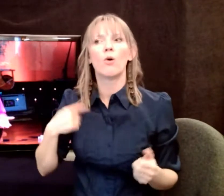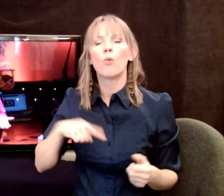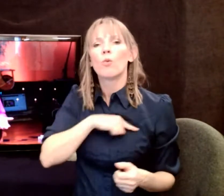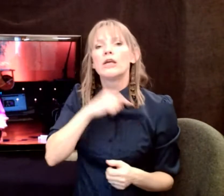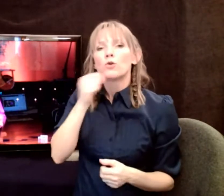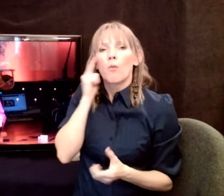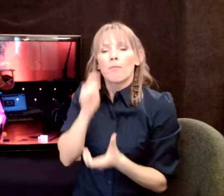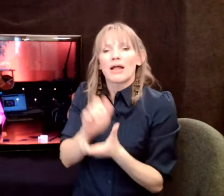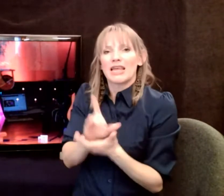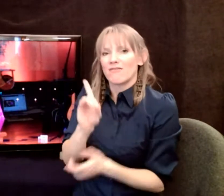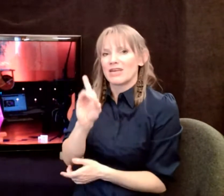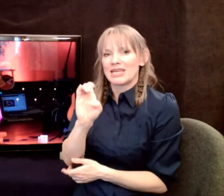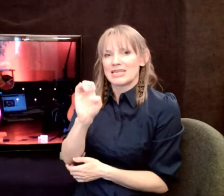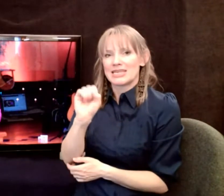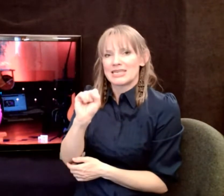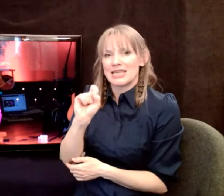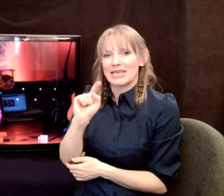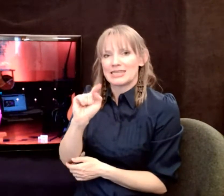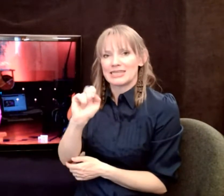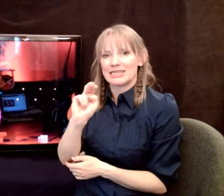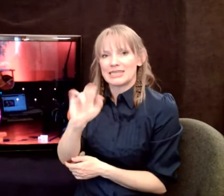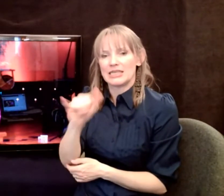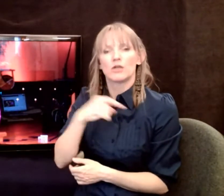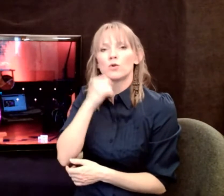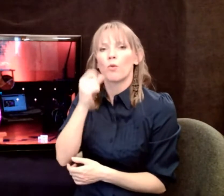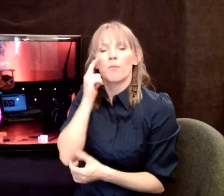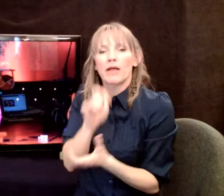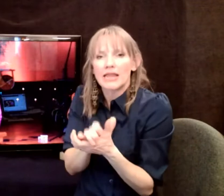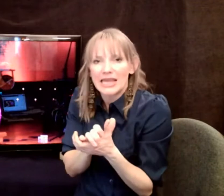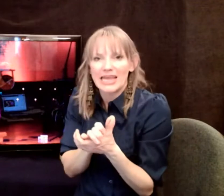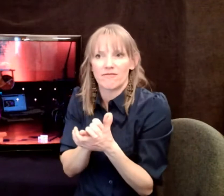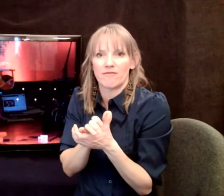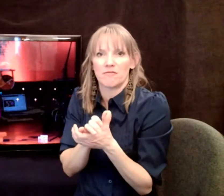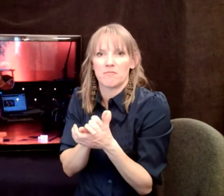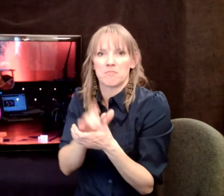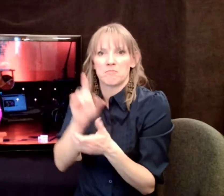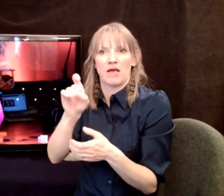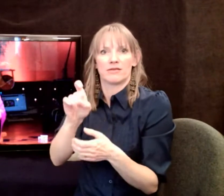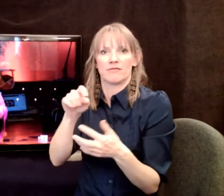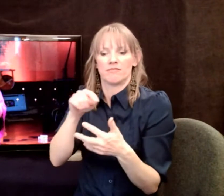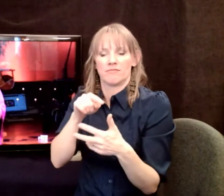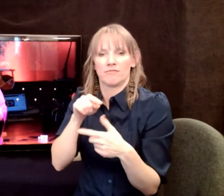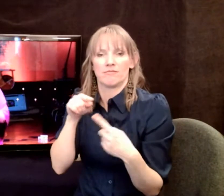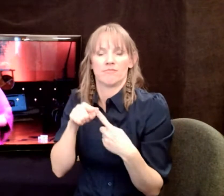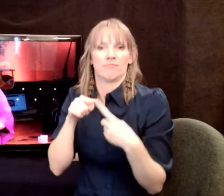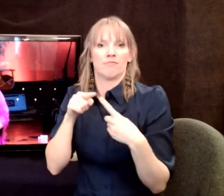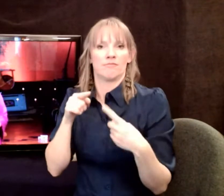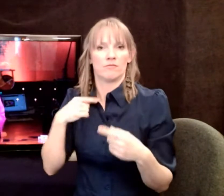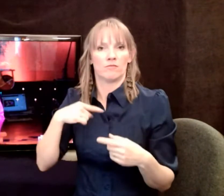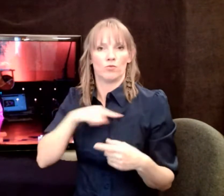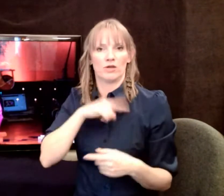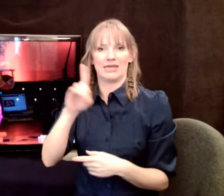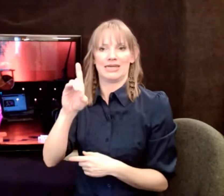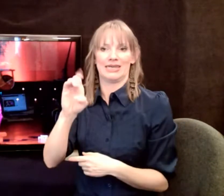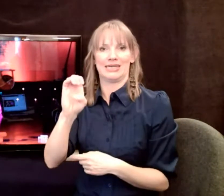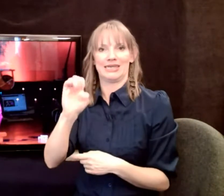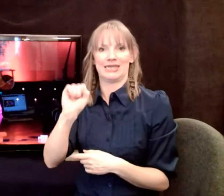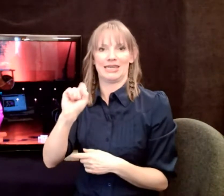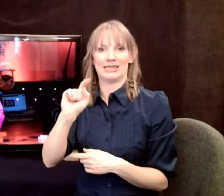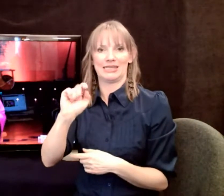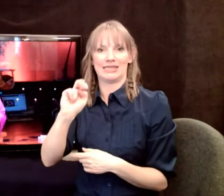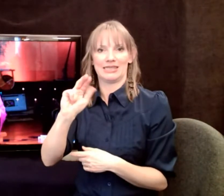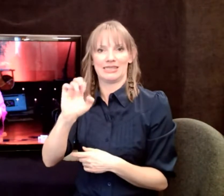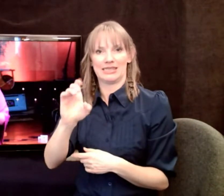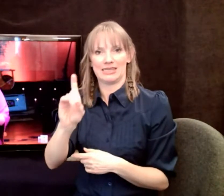destiny. We don't believe that we're destined. We don't believe that individuals are destined to do certain things, or